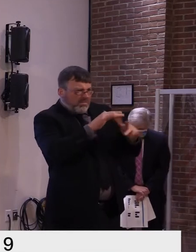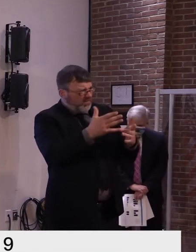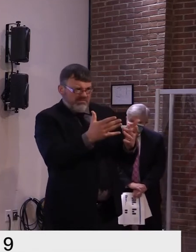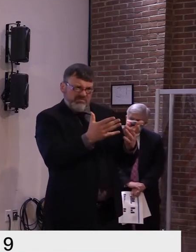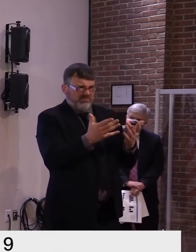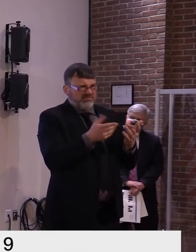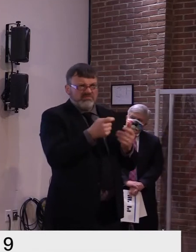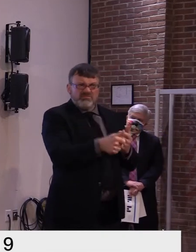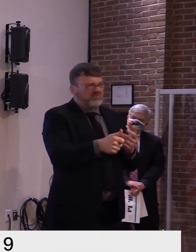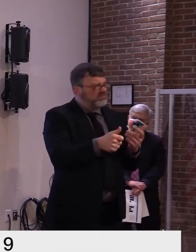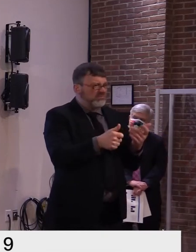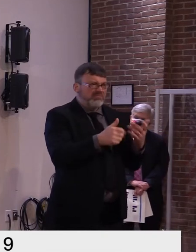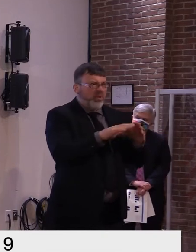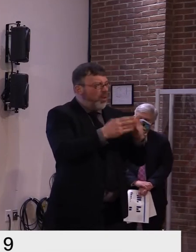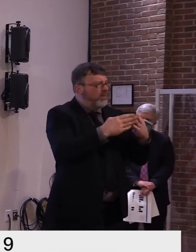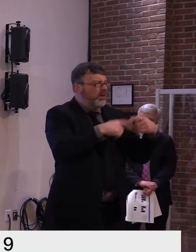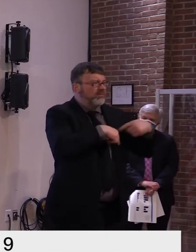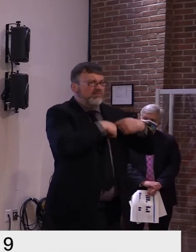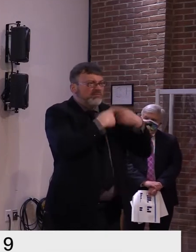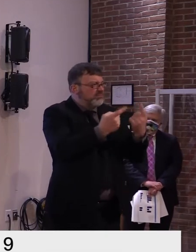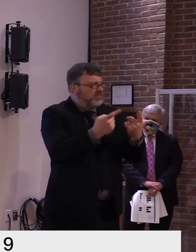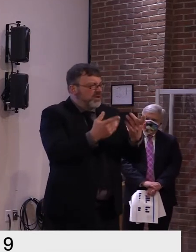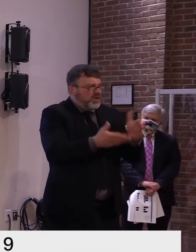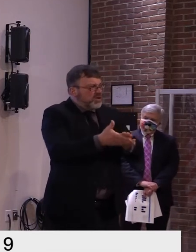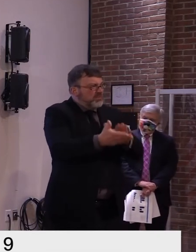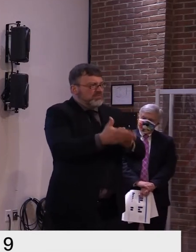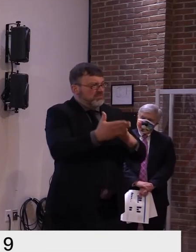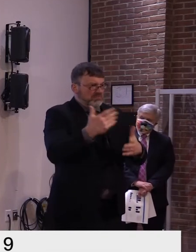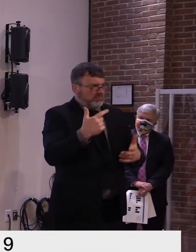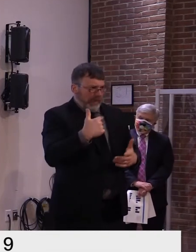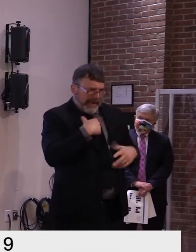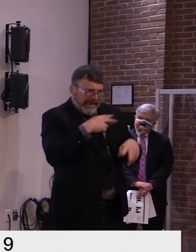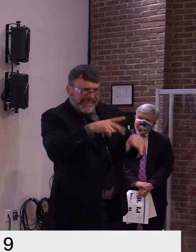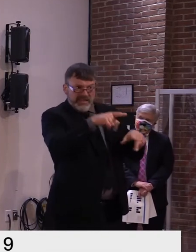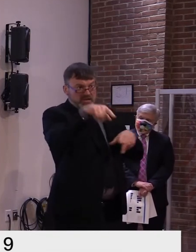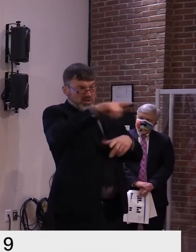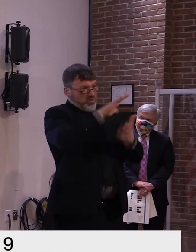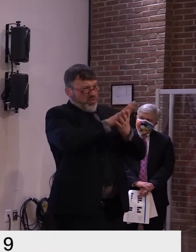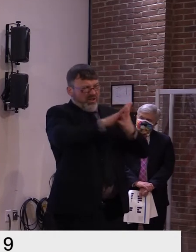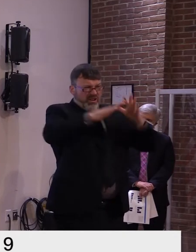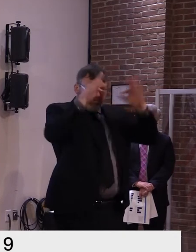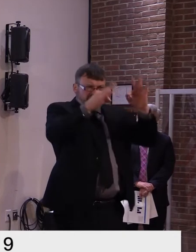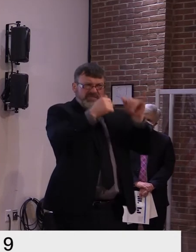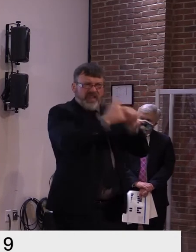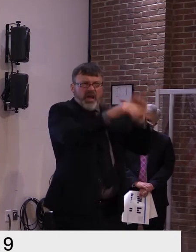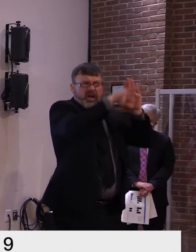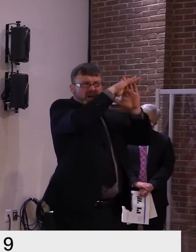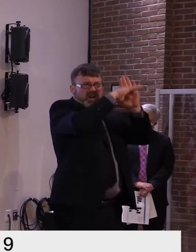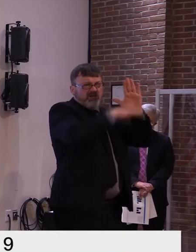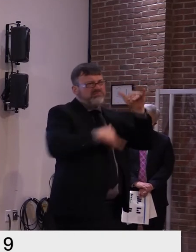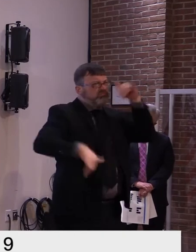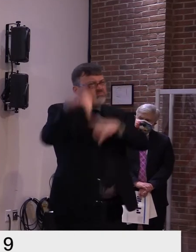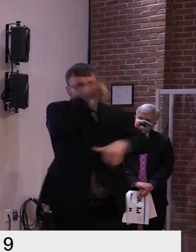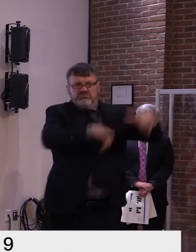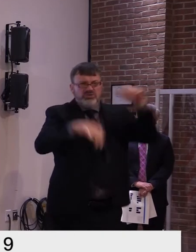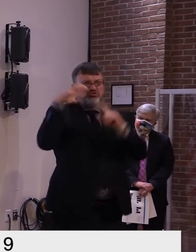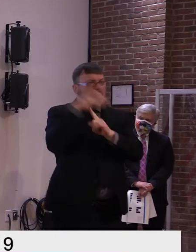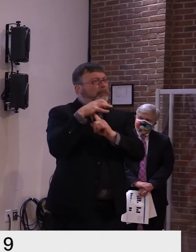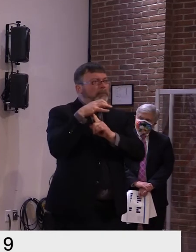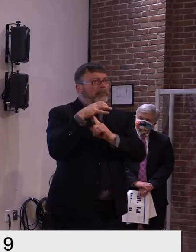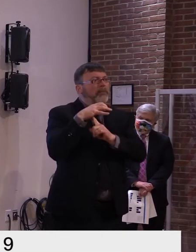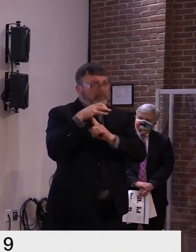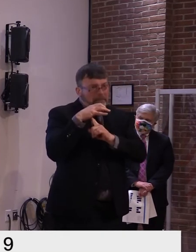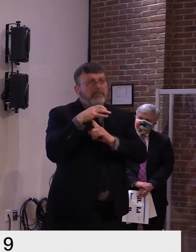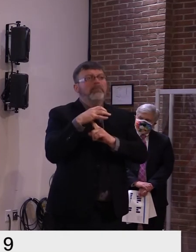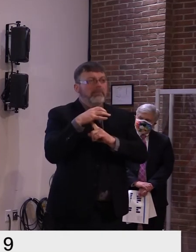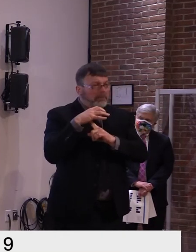year, and we'll have to keep tracking the data now. But at this point in time, you know, with